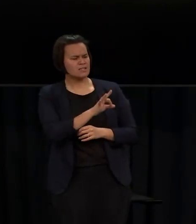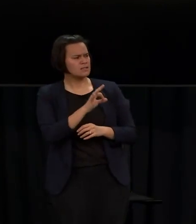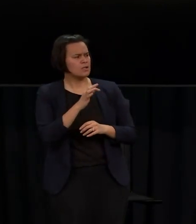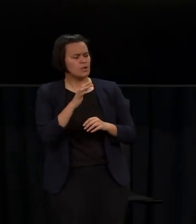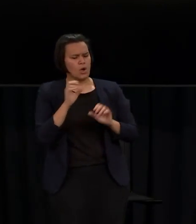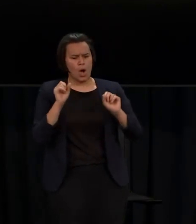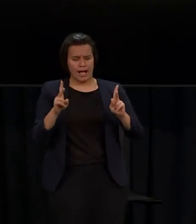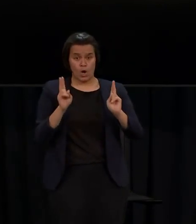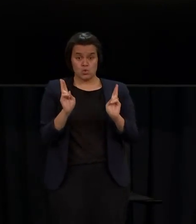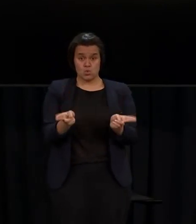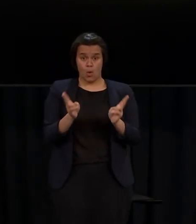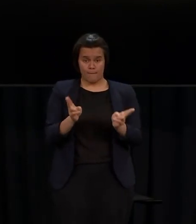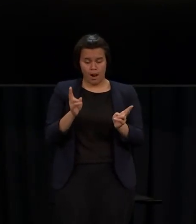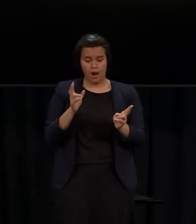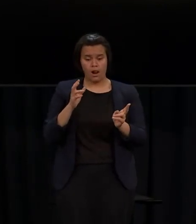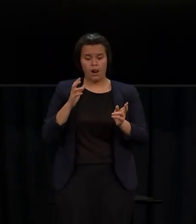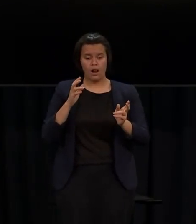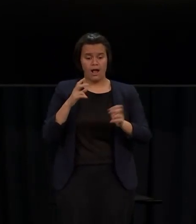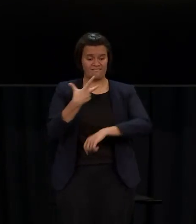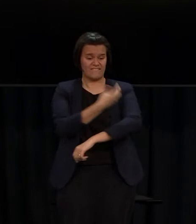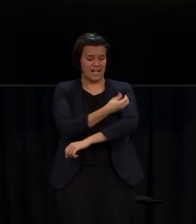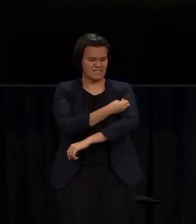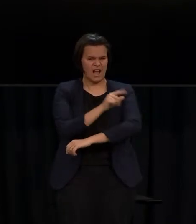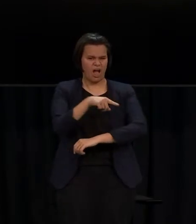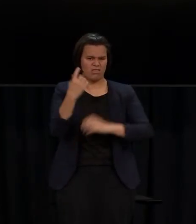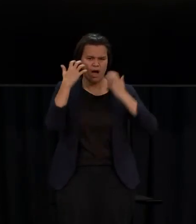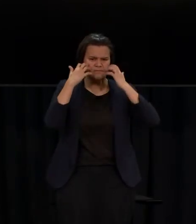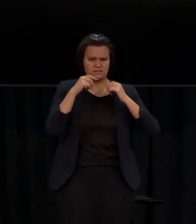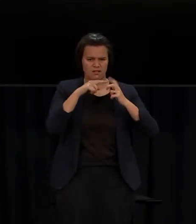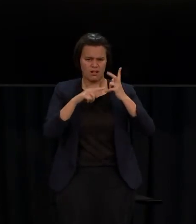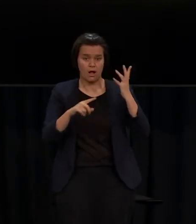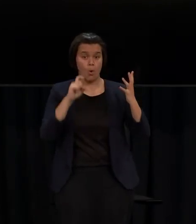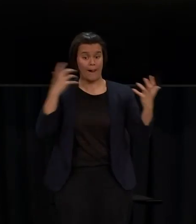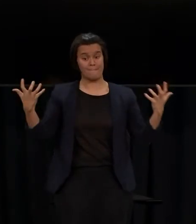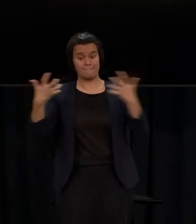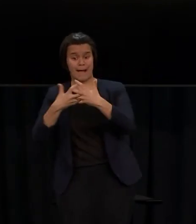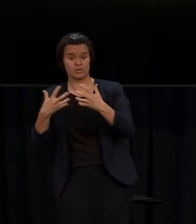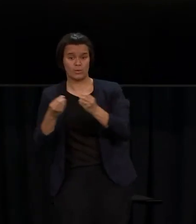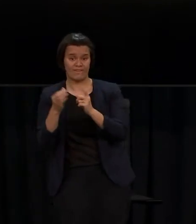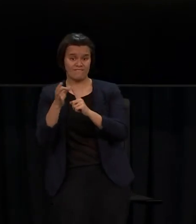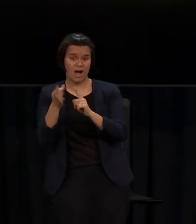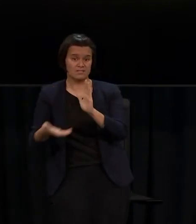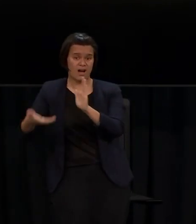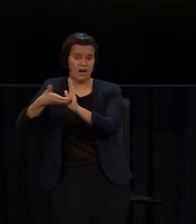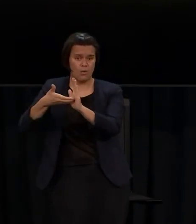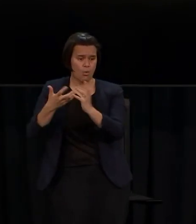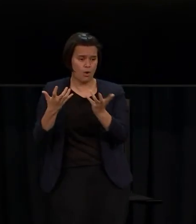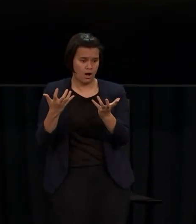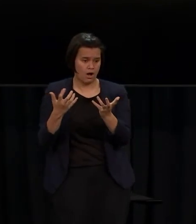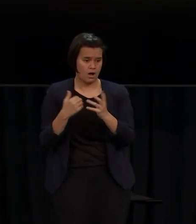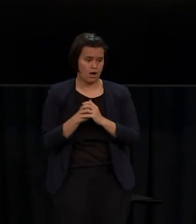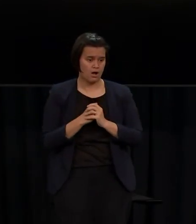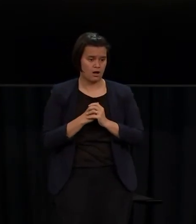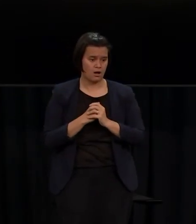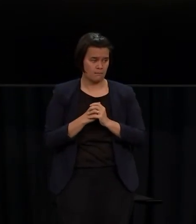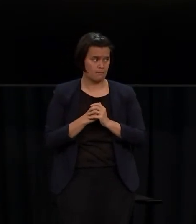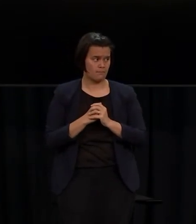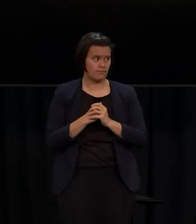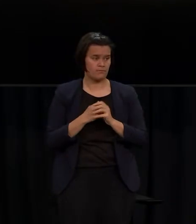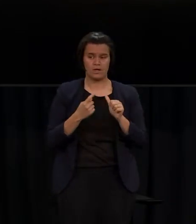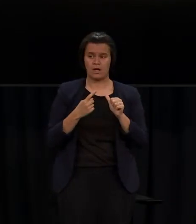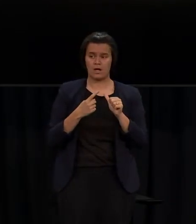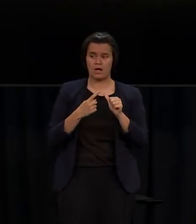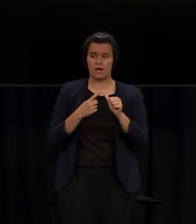and will they be ready to go once MedSafe has presumably put the approval through? Well,